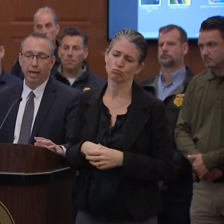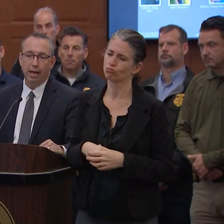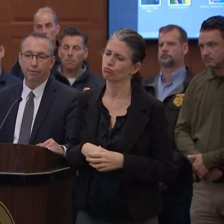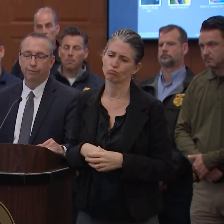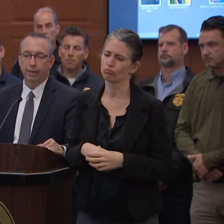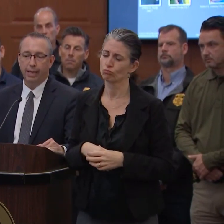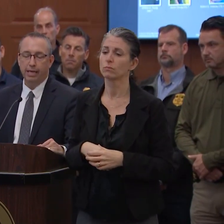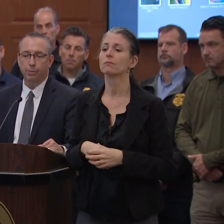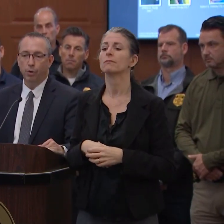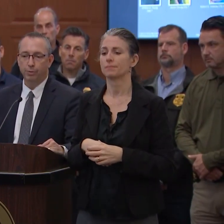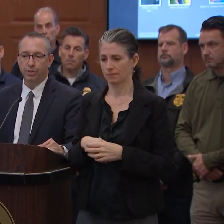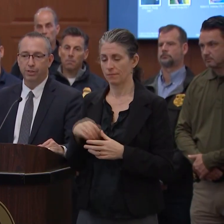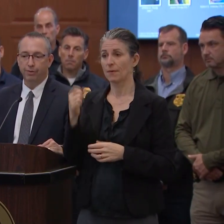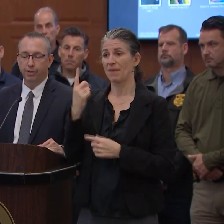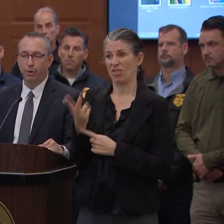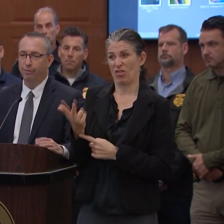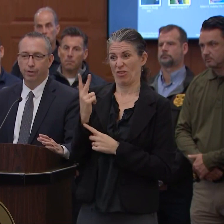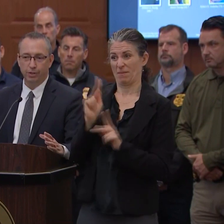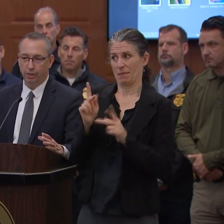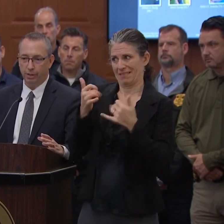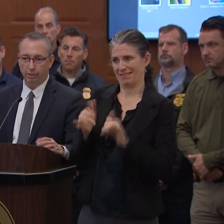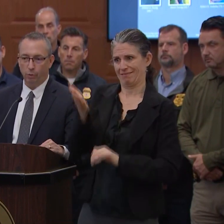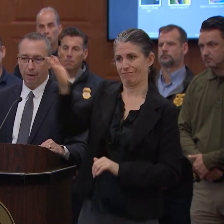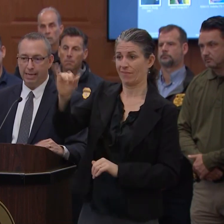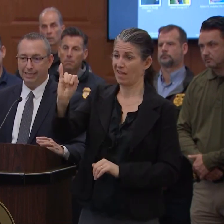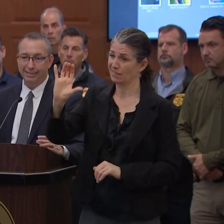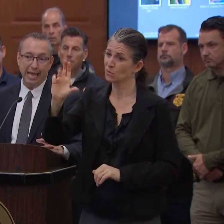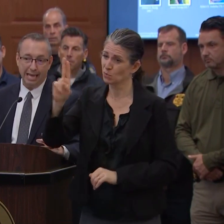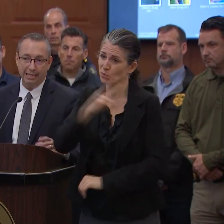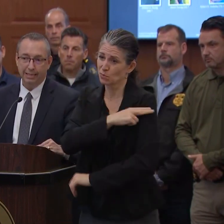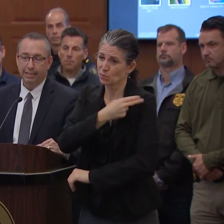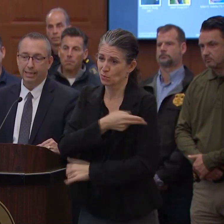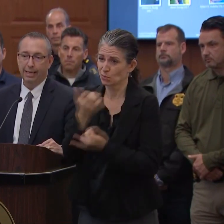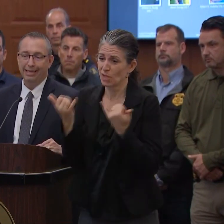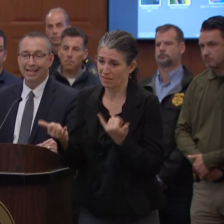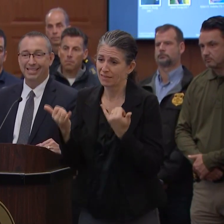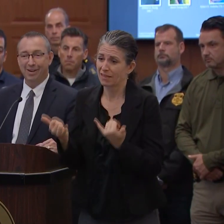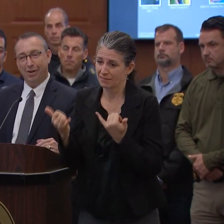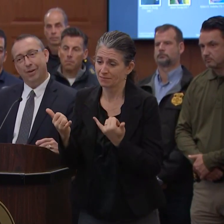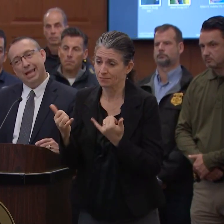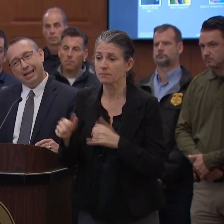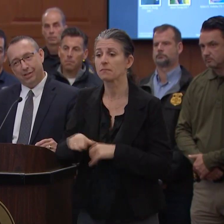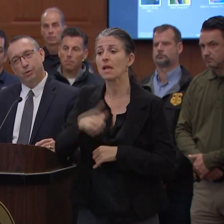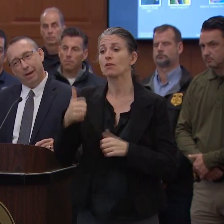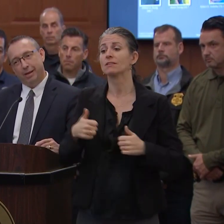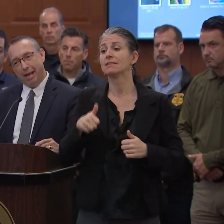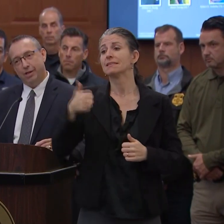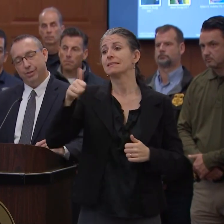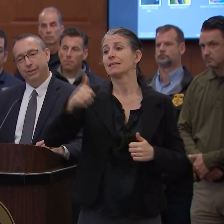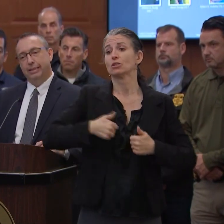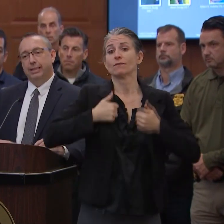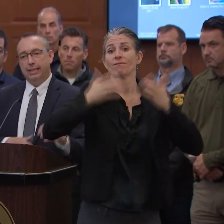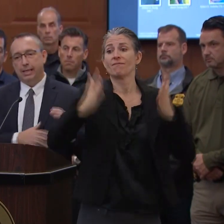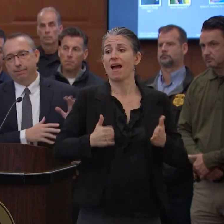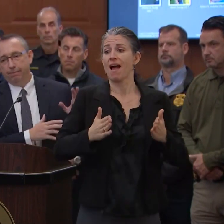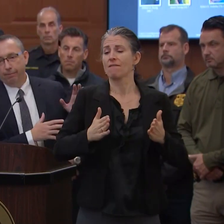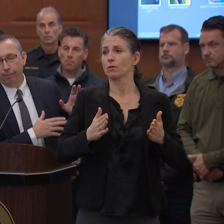I don't have any more specifics reference to the remaining 10 in that scenario. And as you might